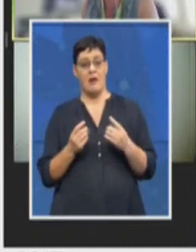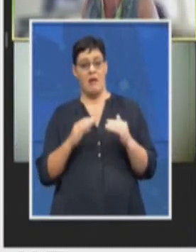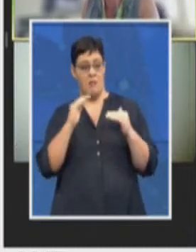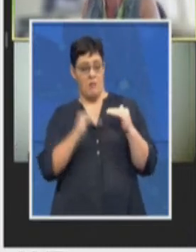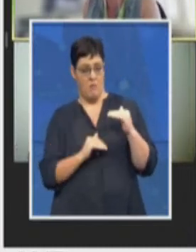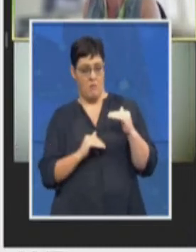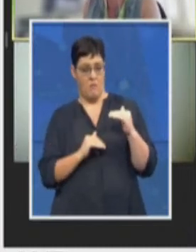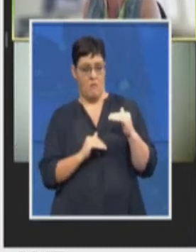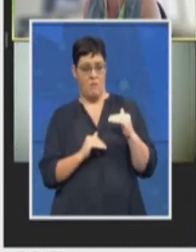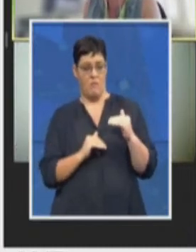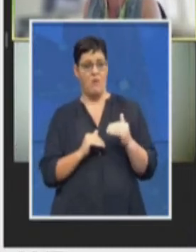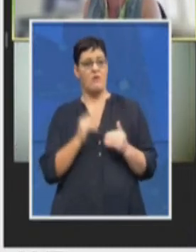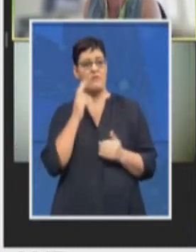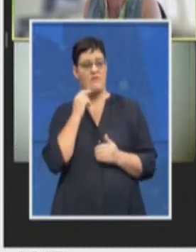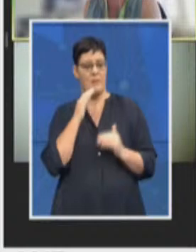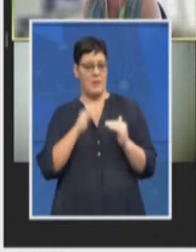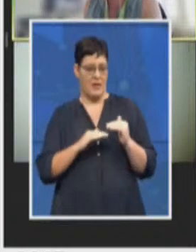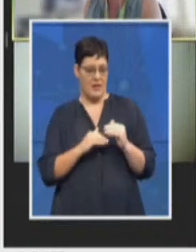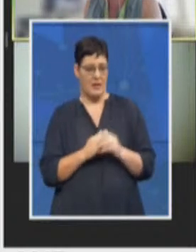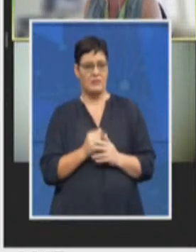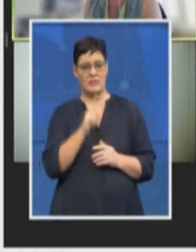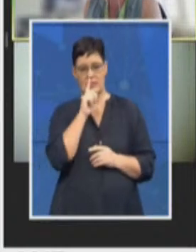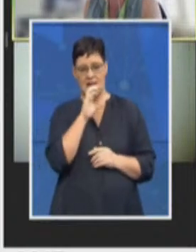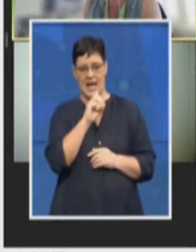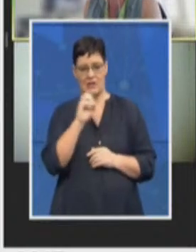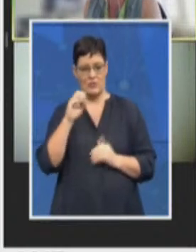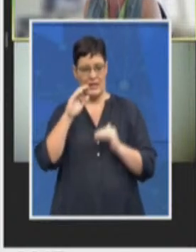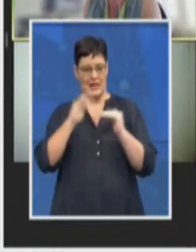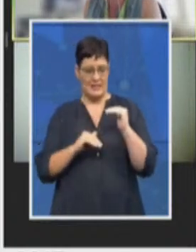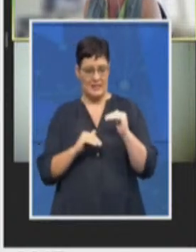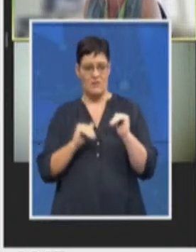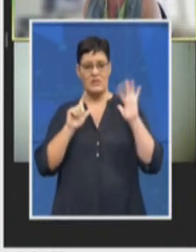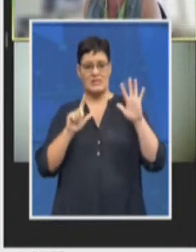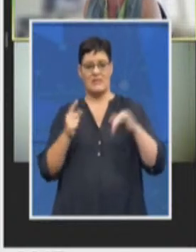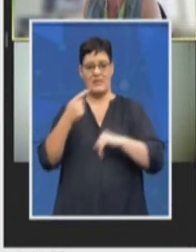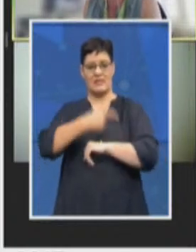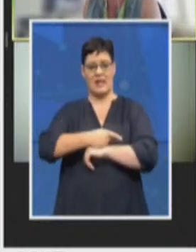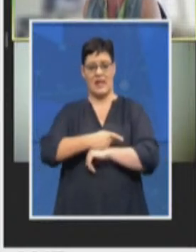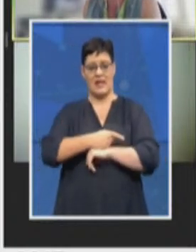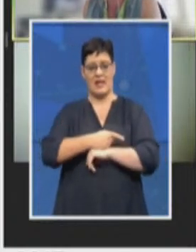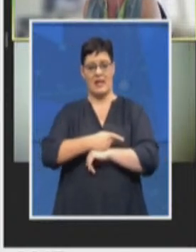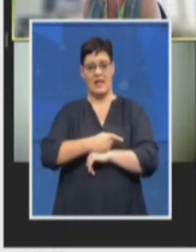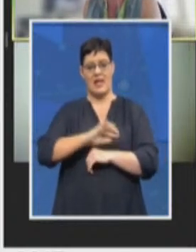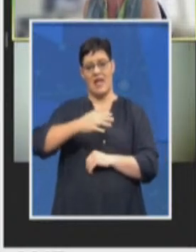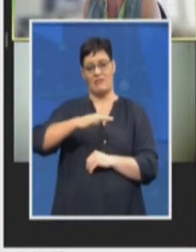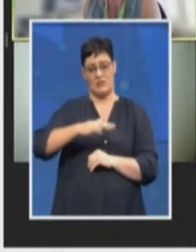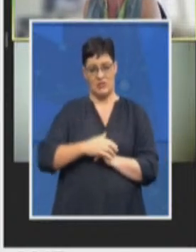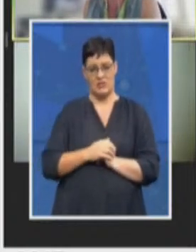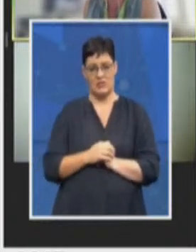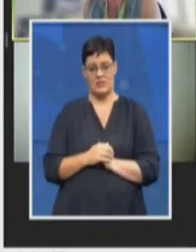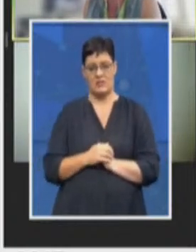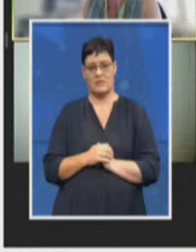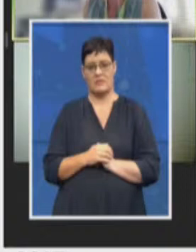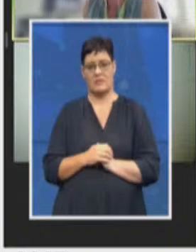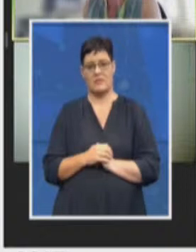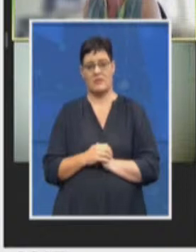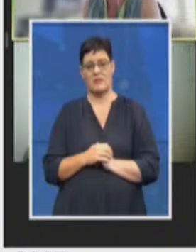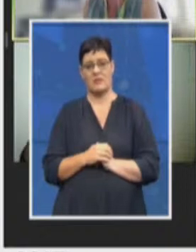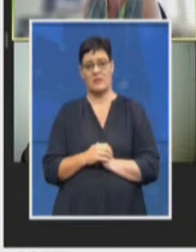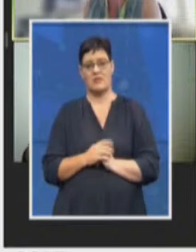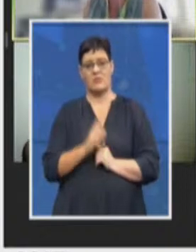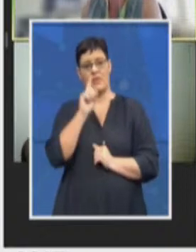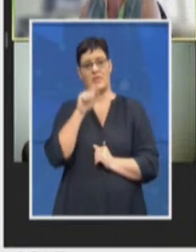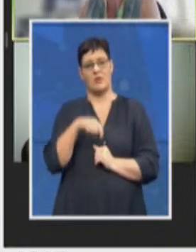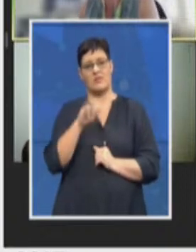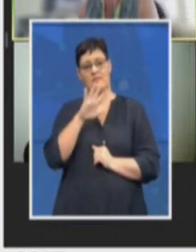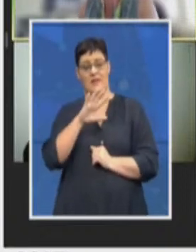in terms of our 7-day moving average. And this has now crept up to about 1,500. So I think most of